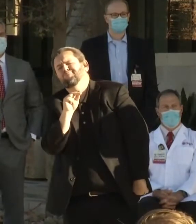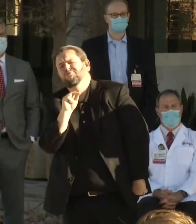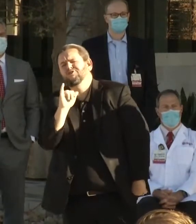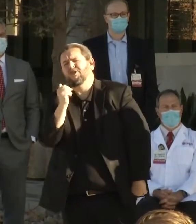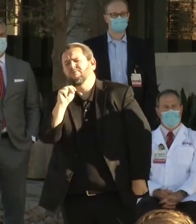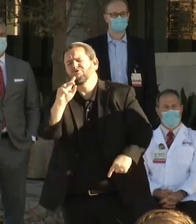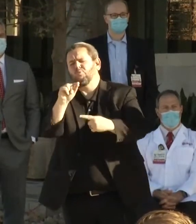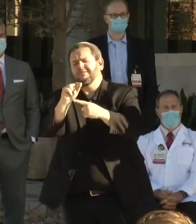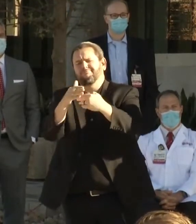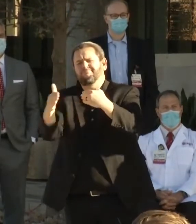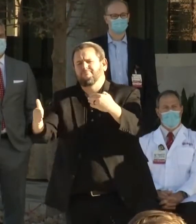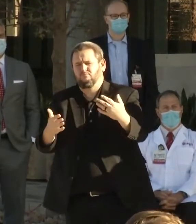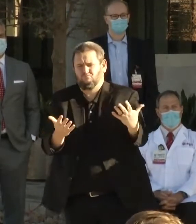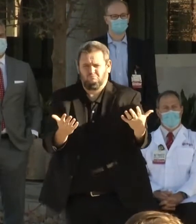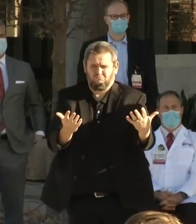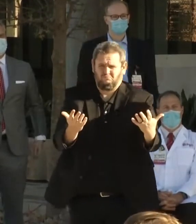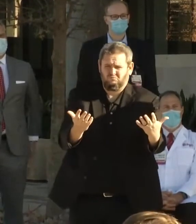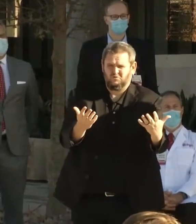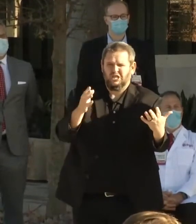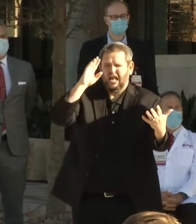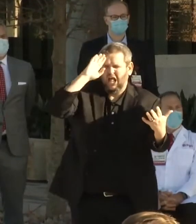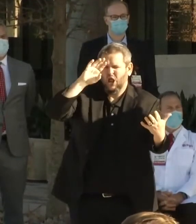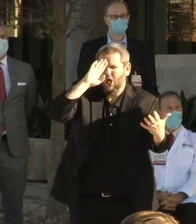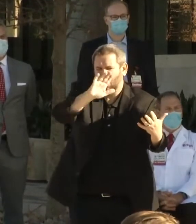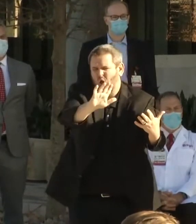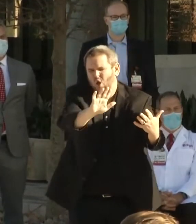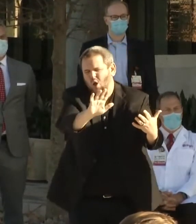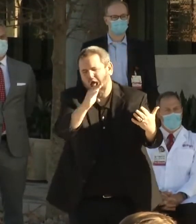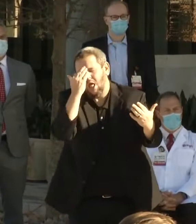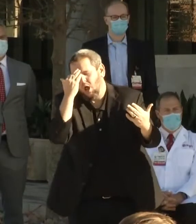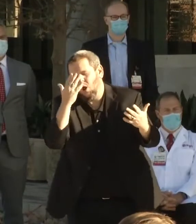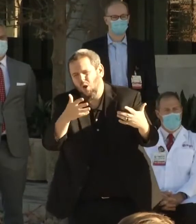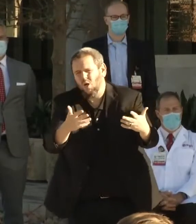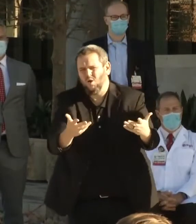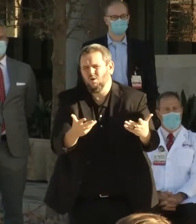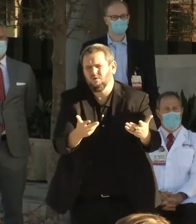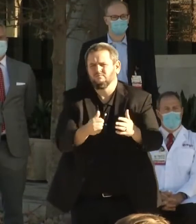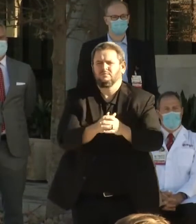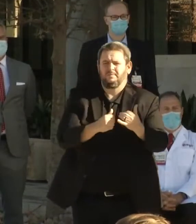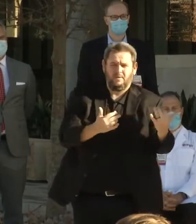Yeah, well, we've obviously a lot of this press conference is about doing the right